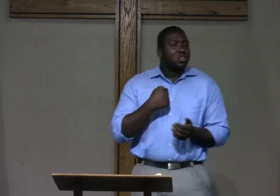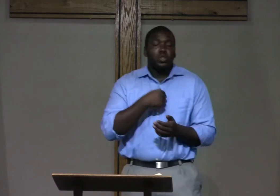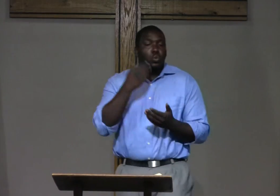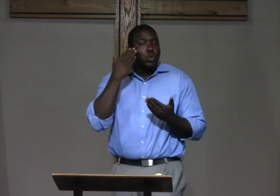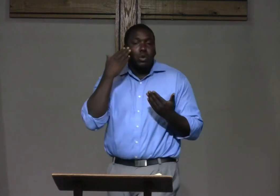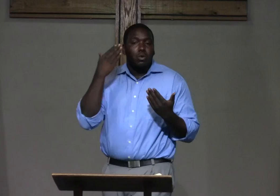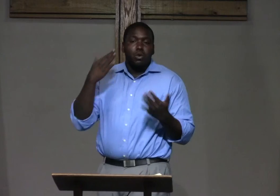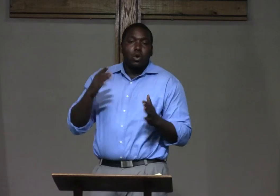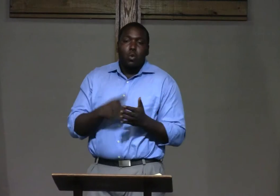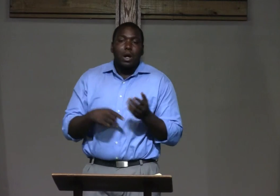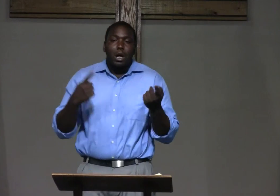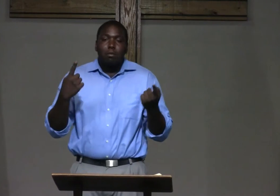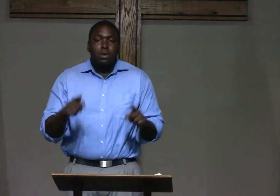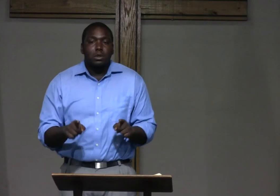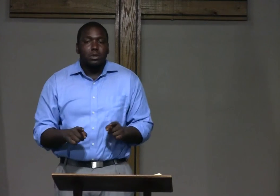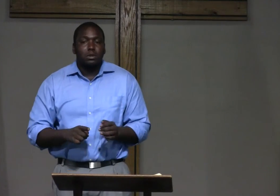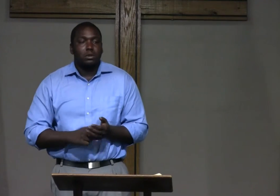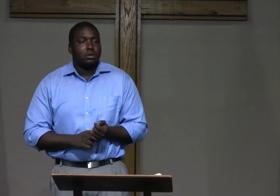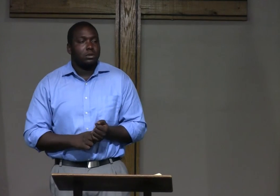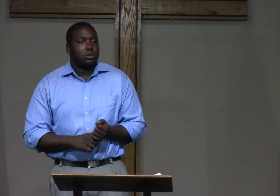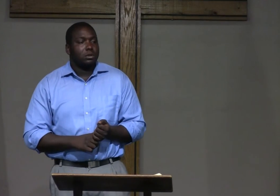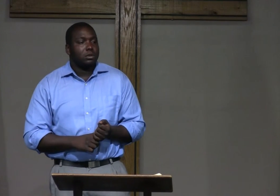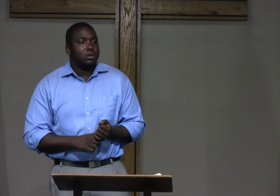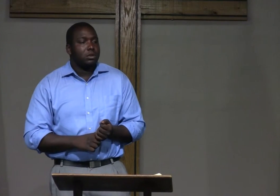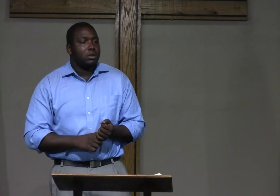happen. We don't know what God does.